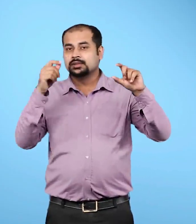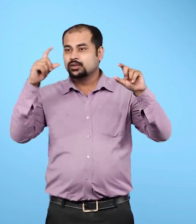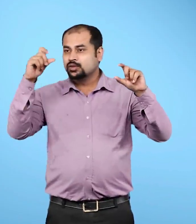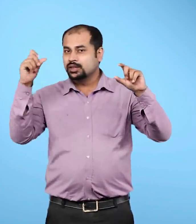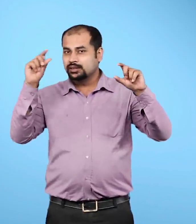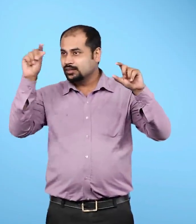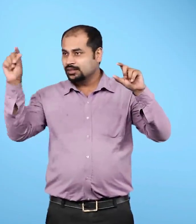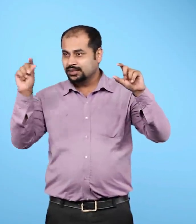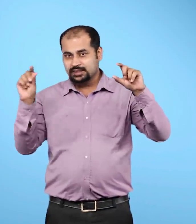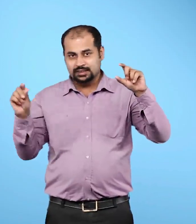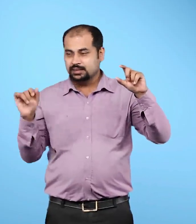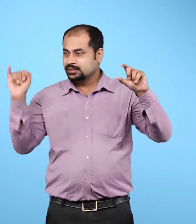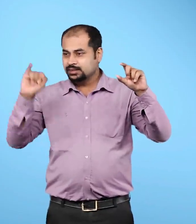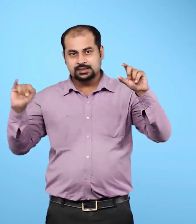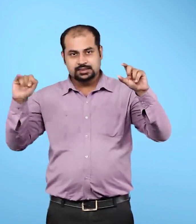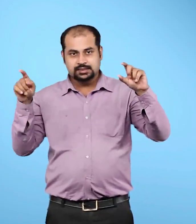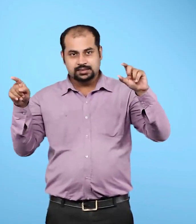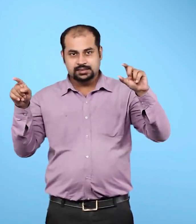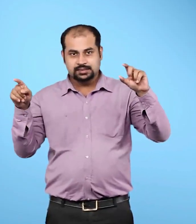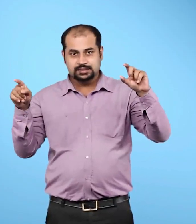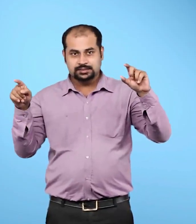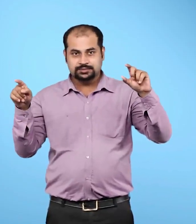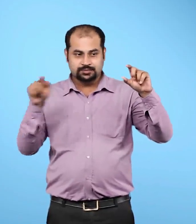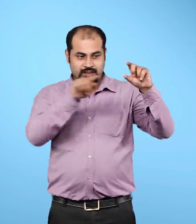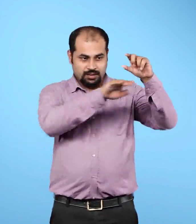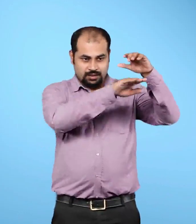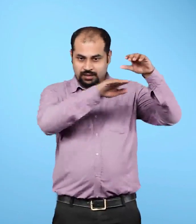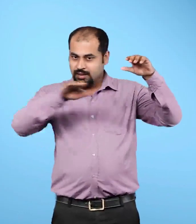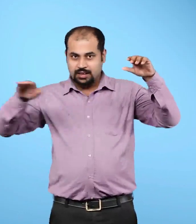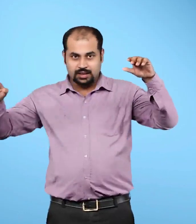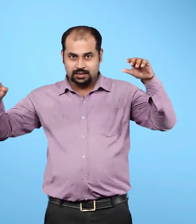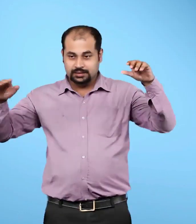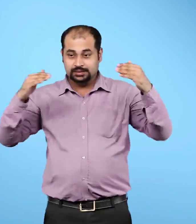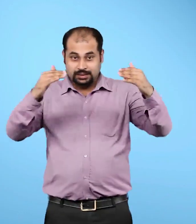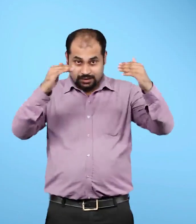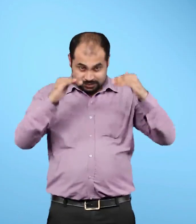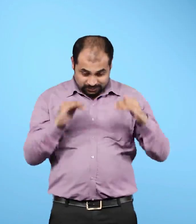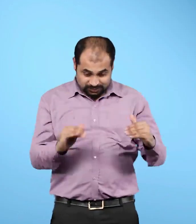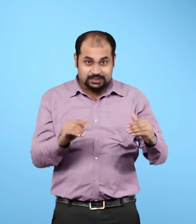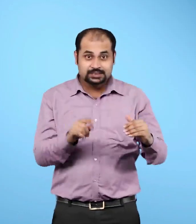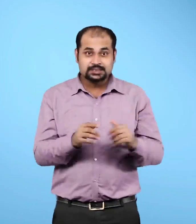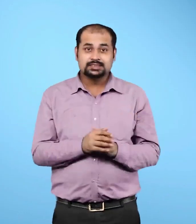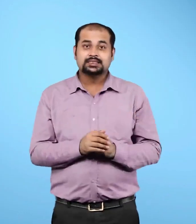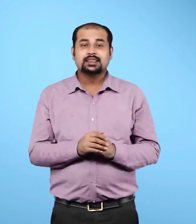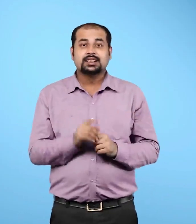below sleeping line 1 10 rupees note and 5 1 rupee coins.